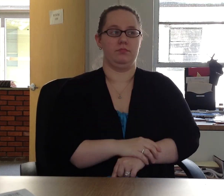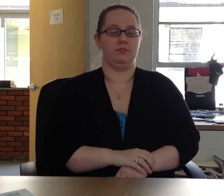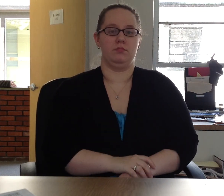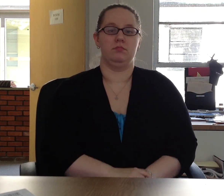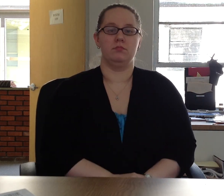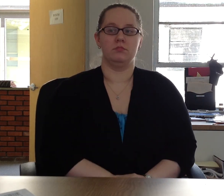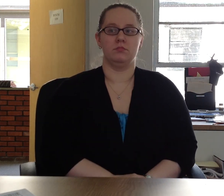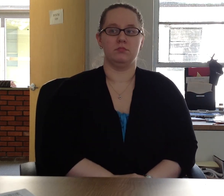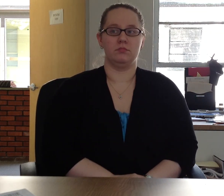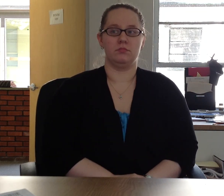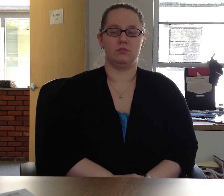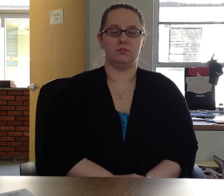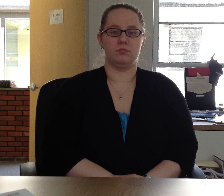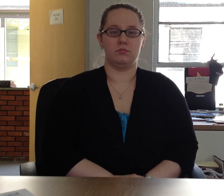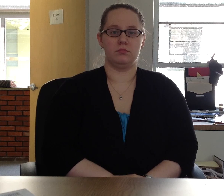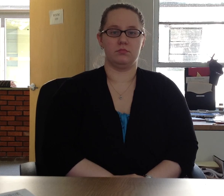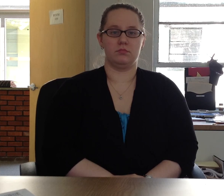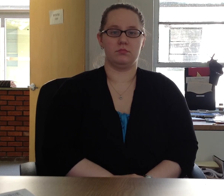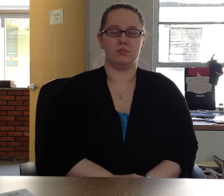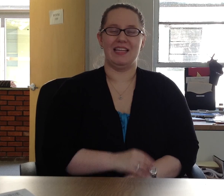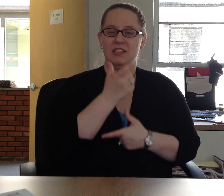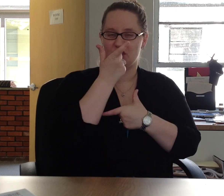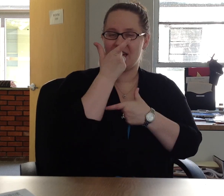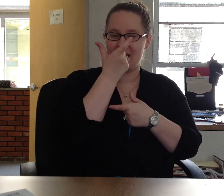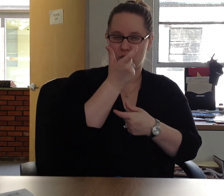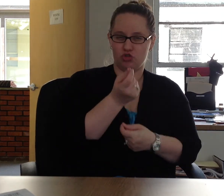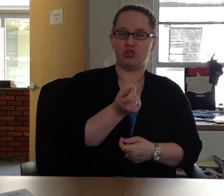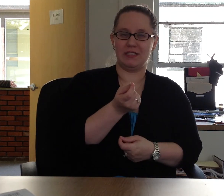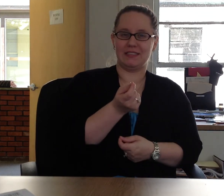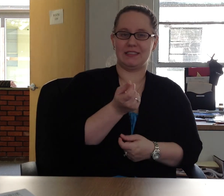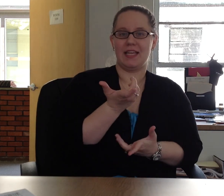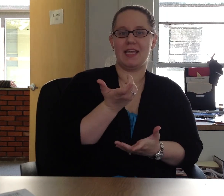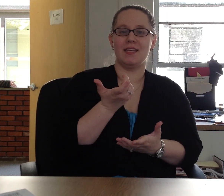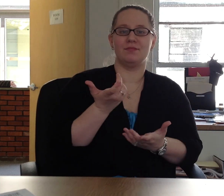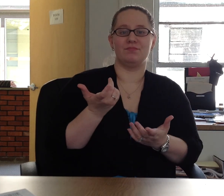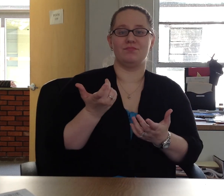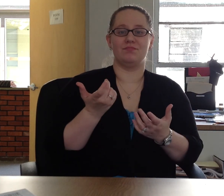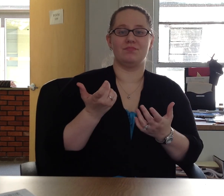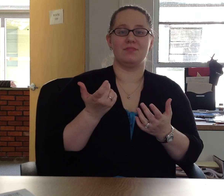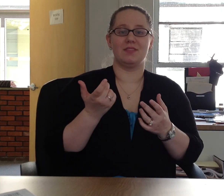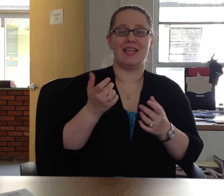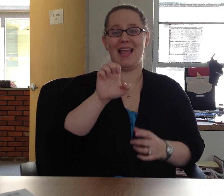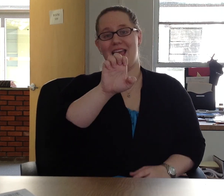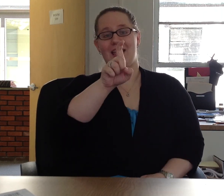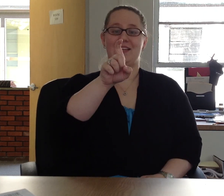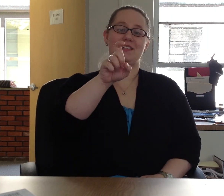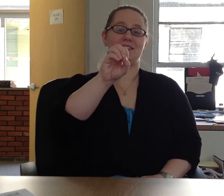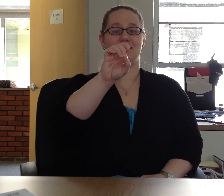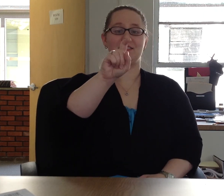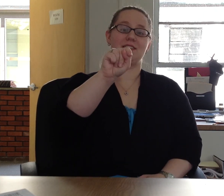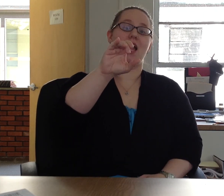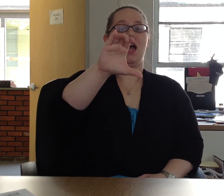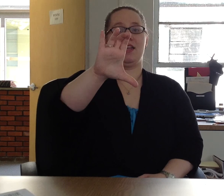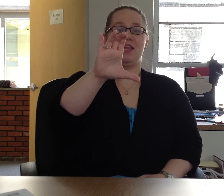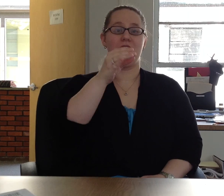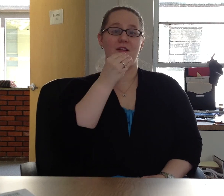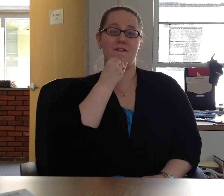There is a growing interest in exotic foods, and raw, marinated, and partially cooked